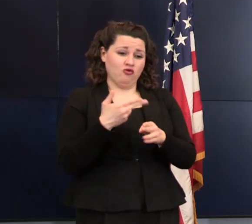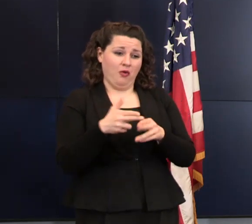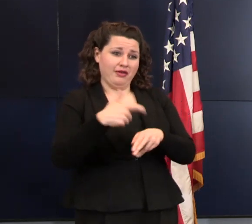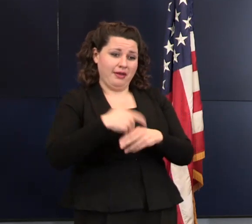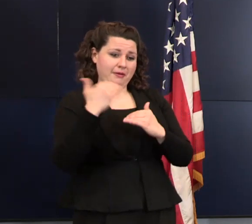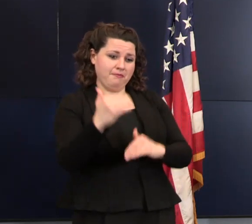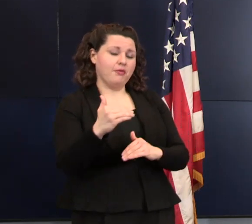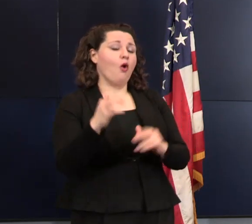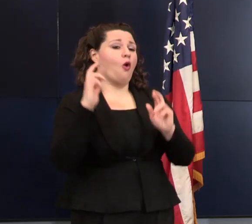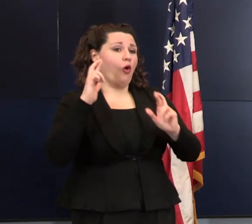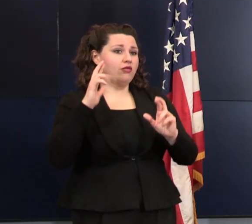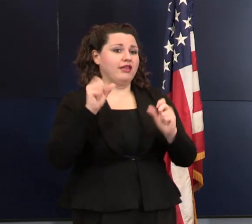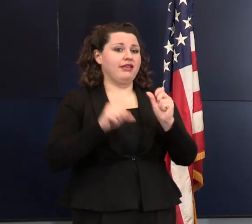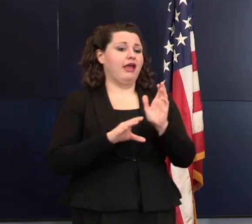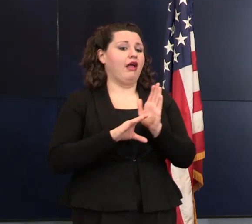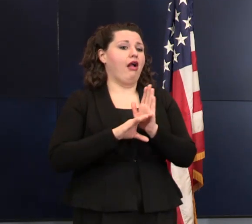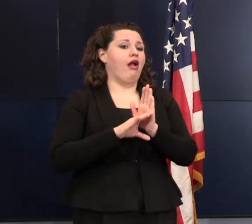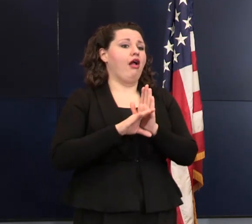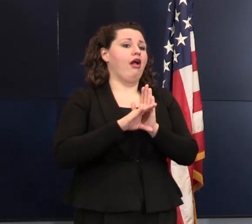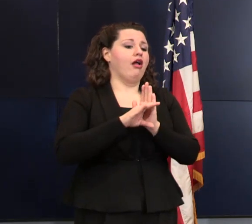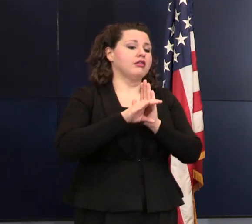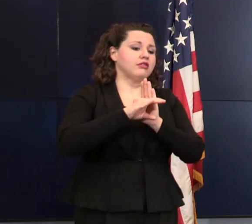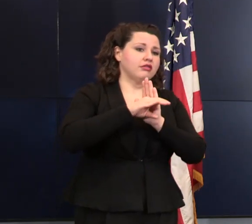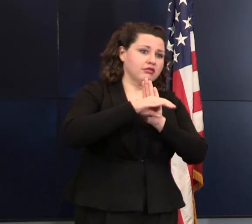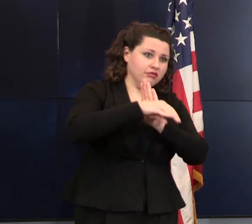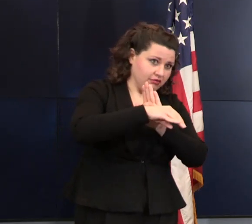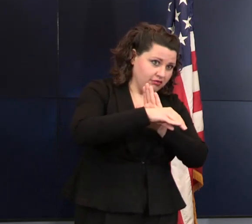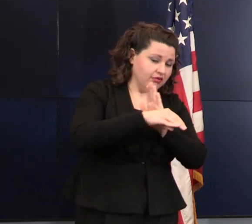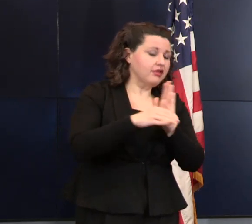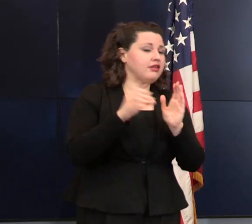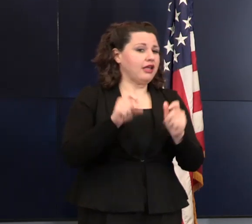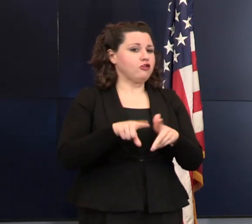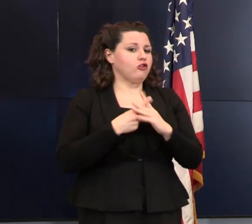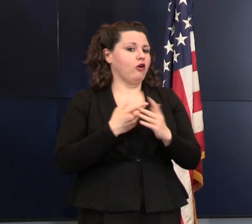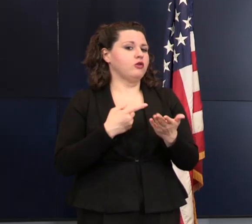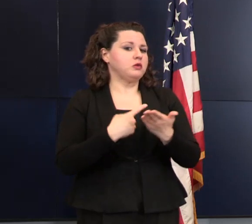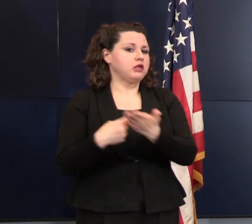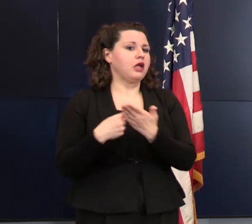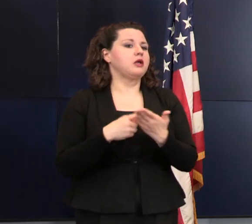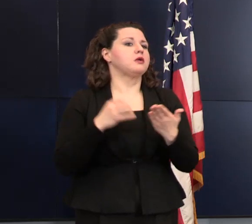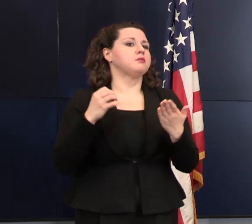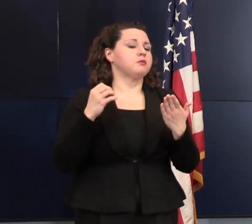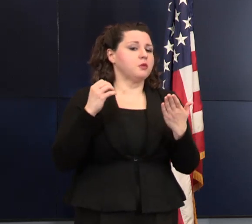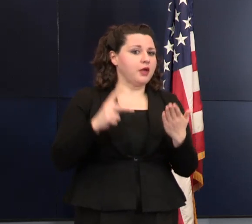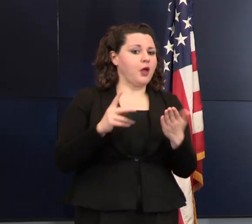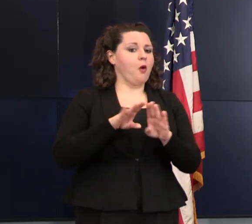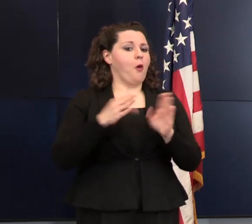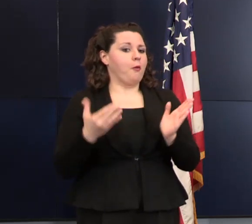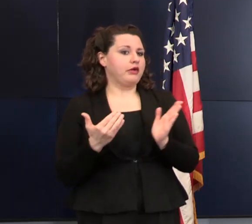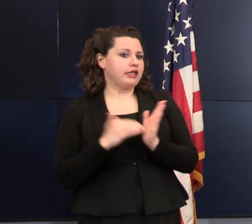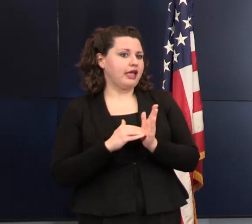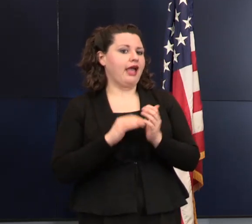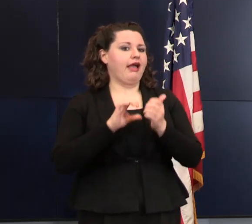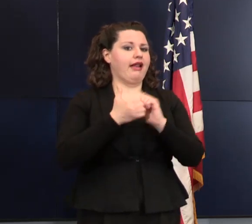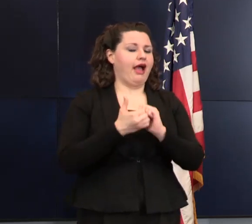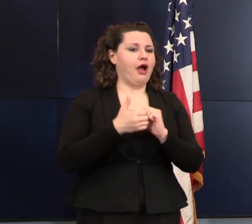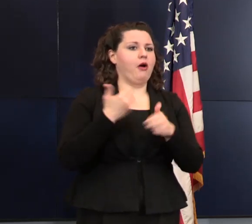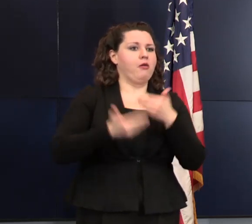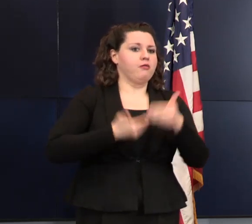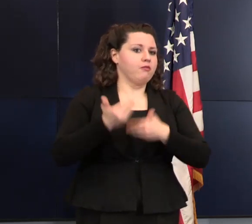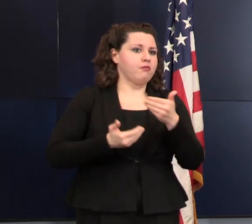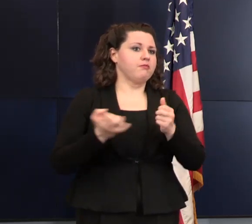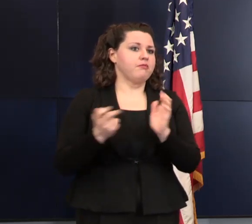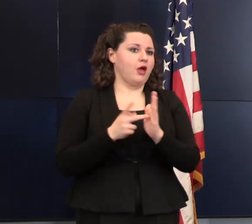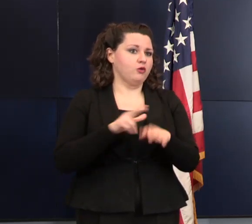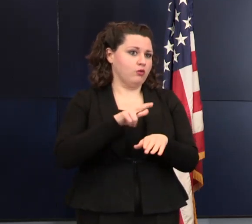start to see that come down, and we can start to have the conversations about how we reopen this economy and get things back to